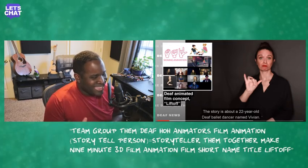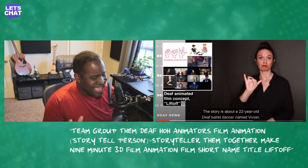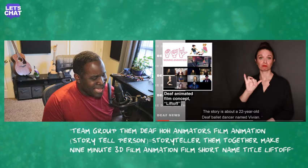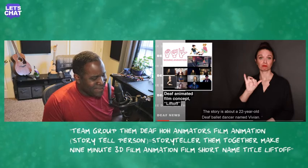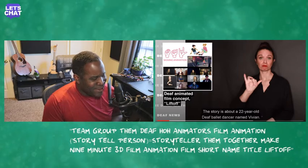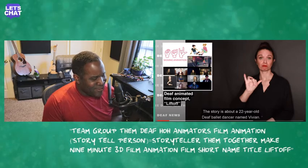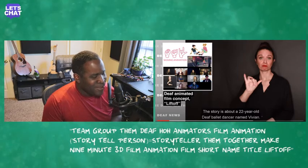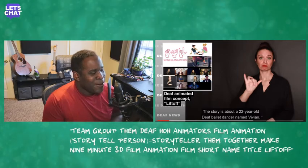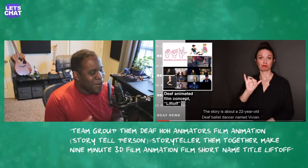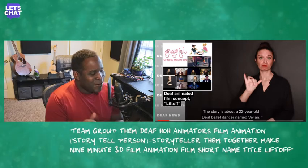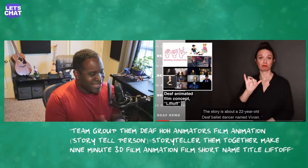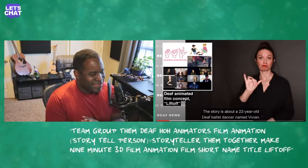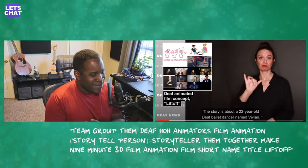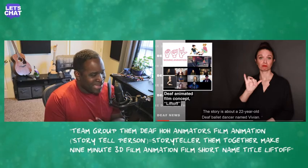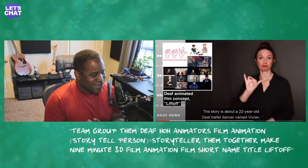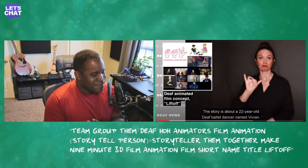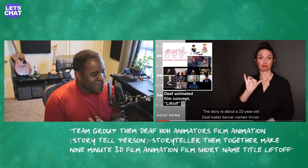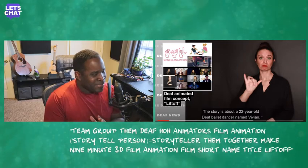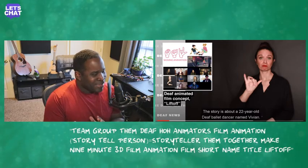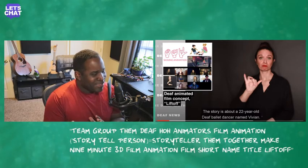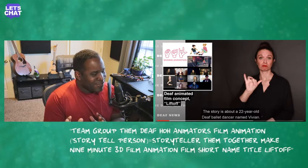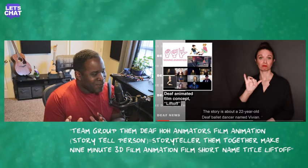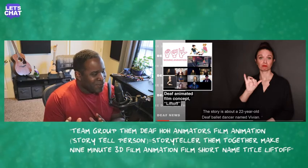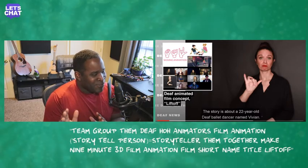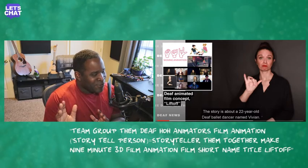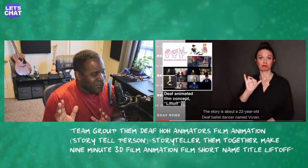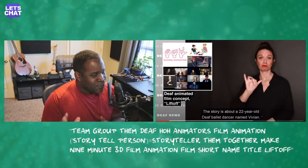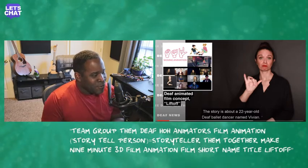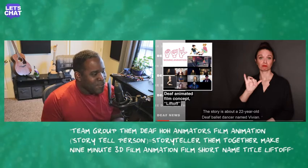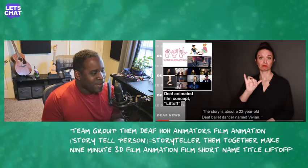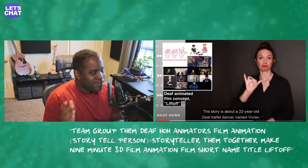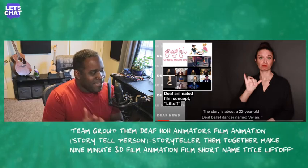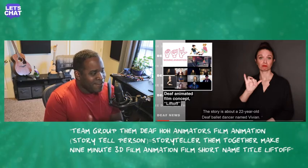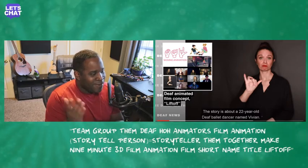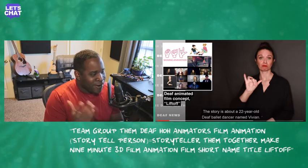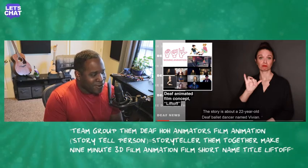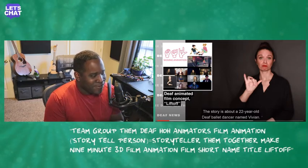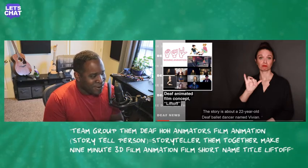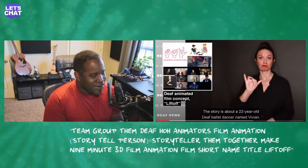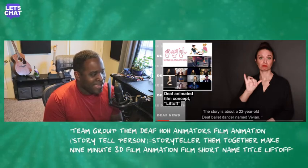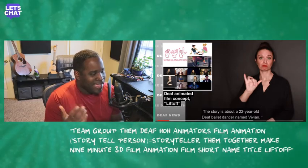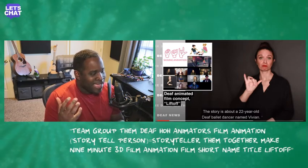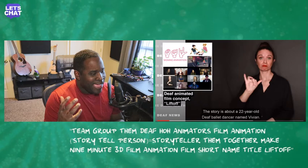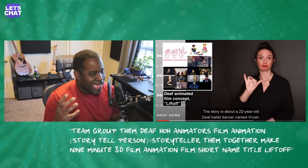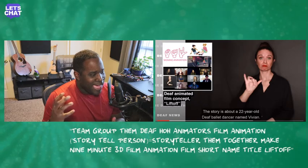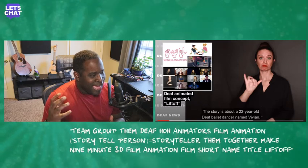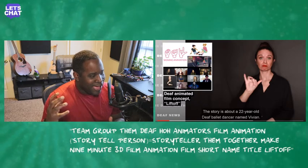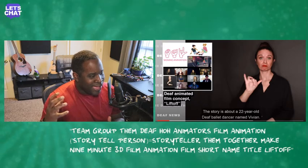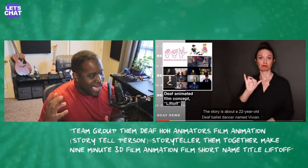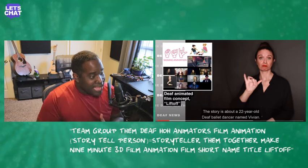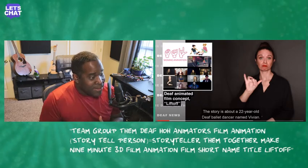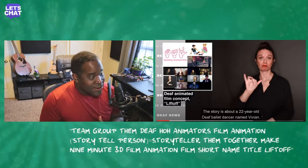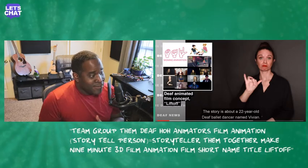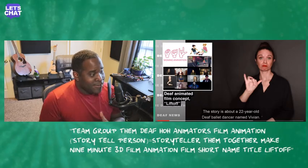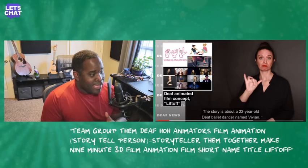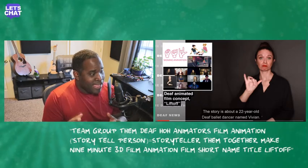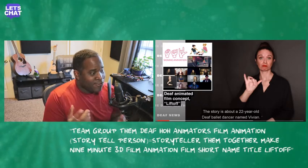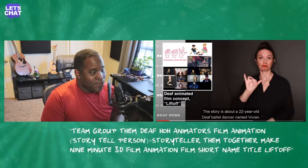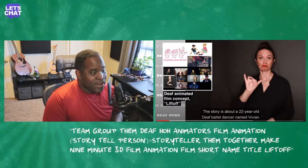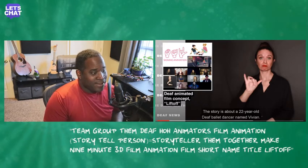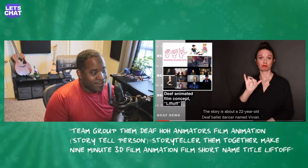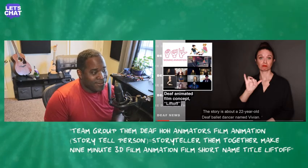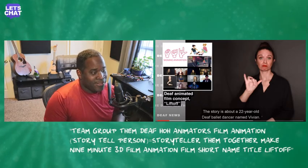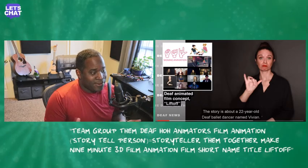are making an animation. Okay, let me back up. So there's a group of deaf, hard of hearing animators